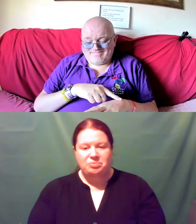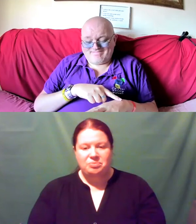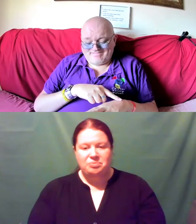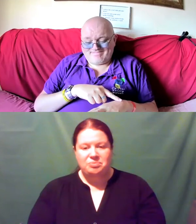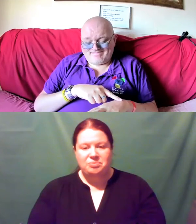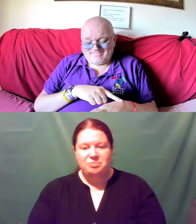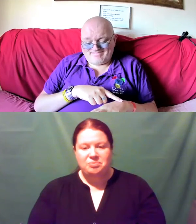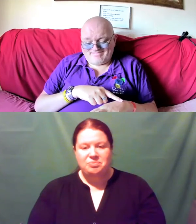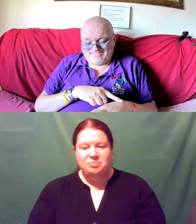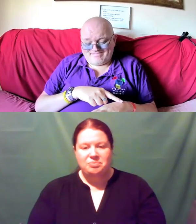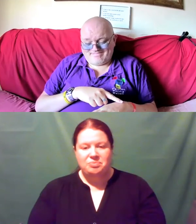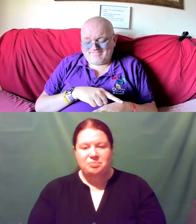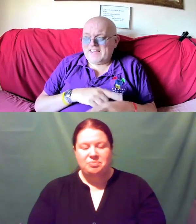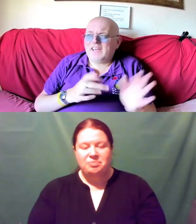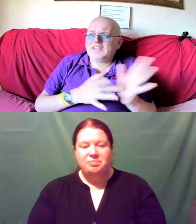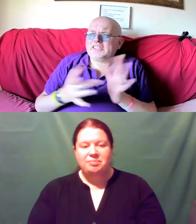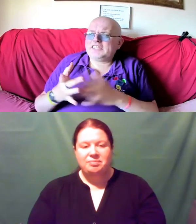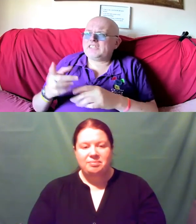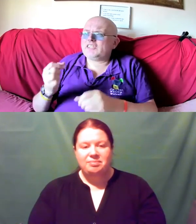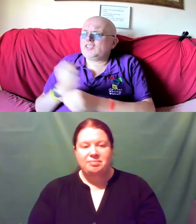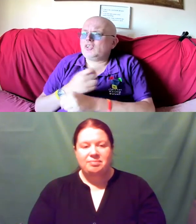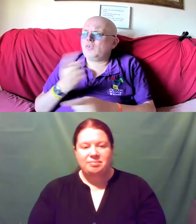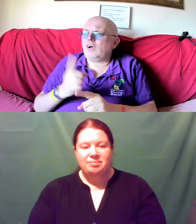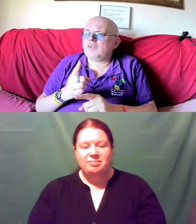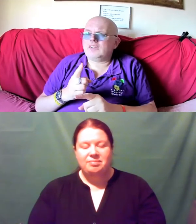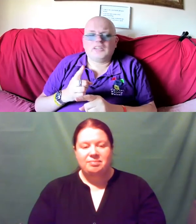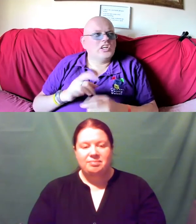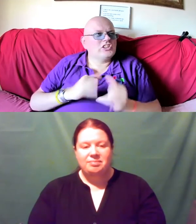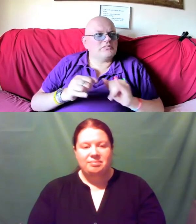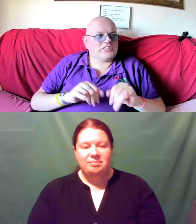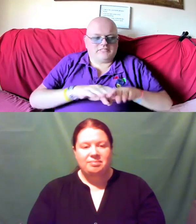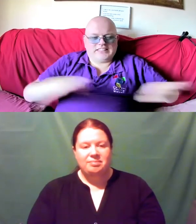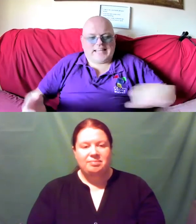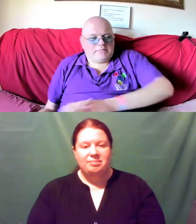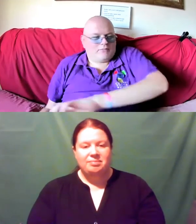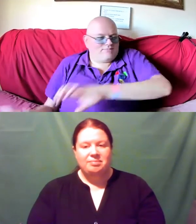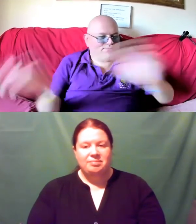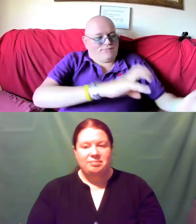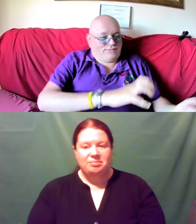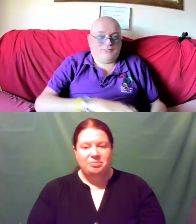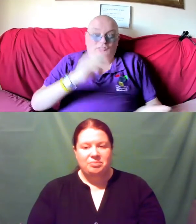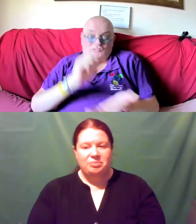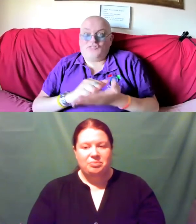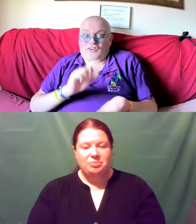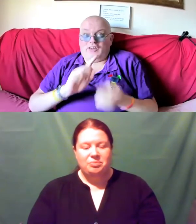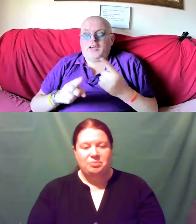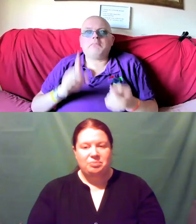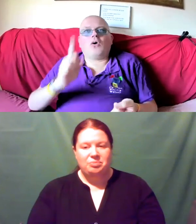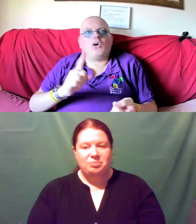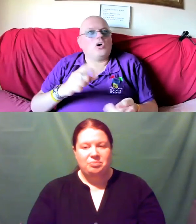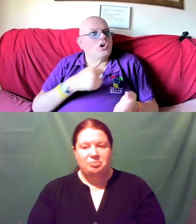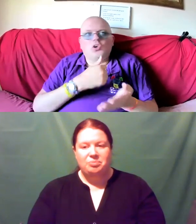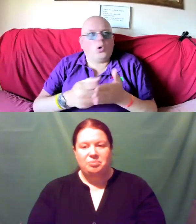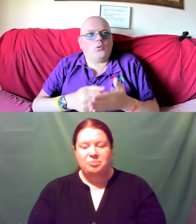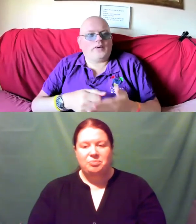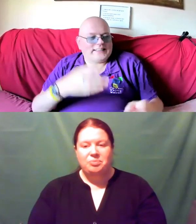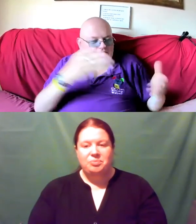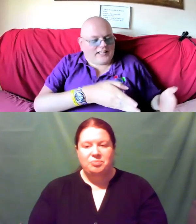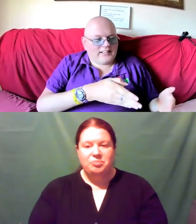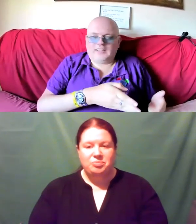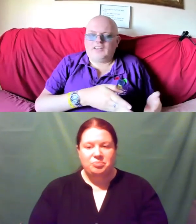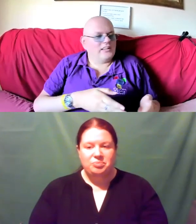in answering the question, what would Jesus do? Sometimes throwing the tables over is a legitimate option, but it's a last resort. You know, we're not called to do